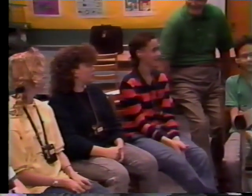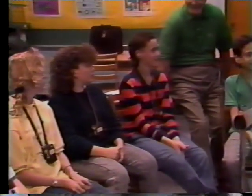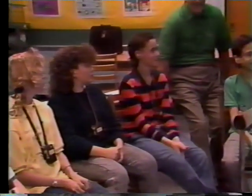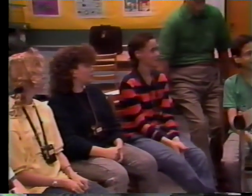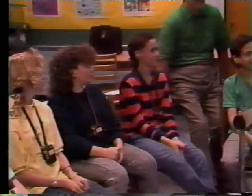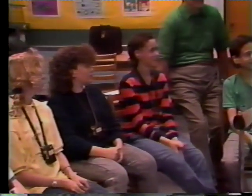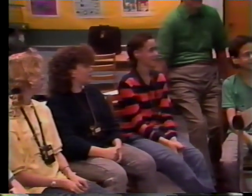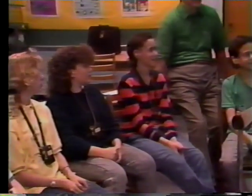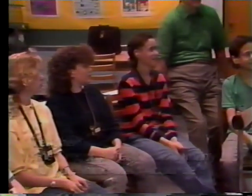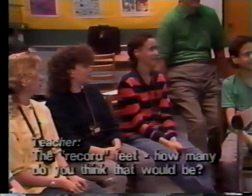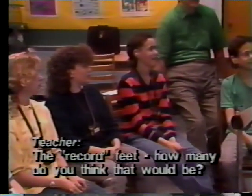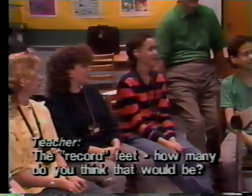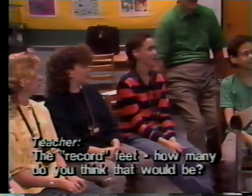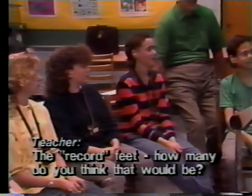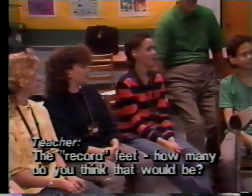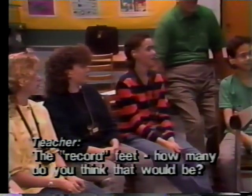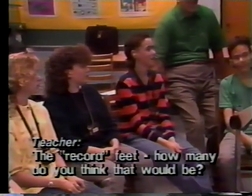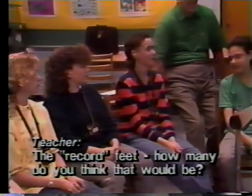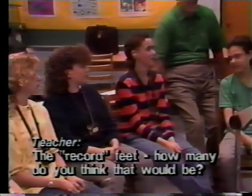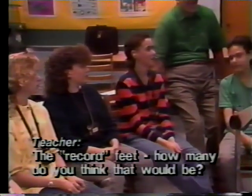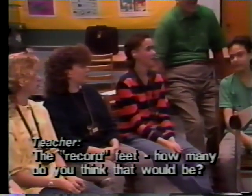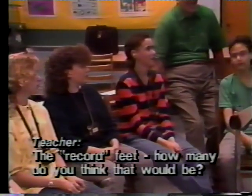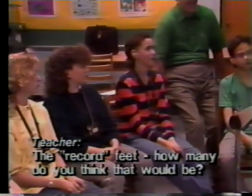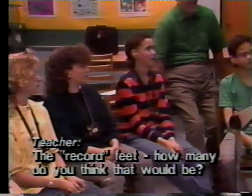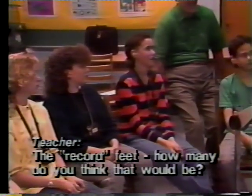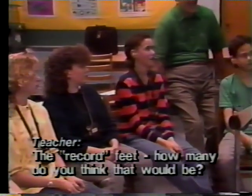The record feet, how many do you think that would be?